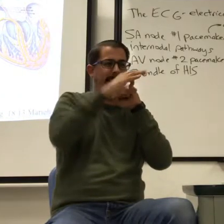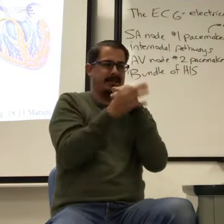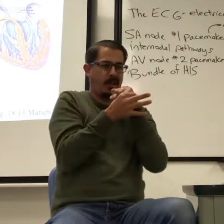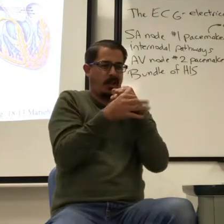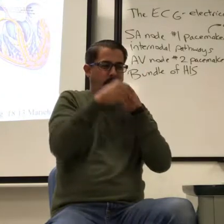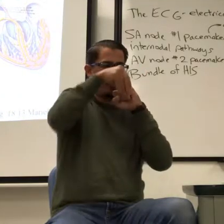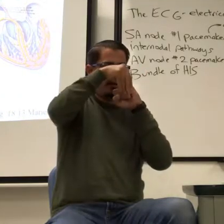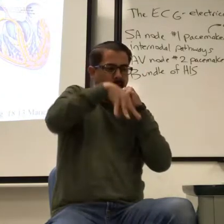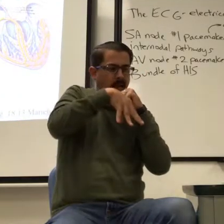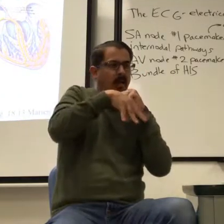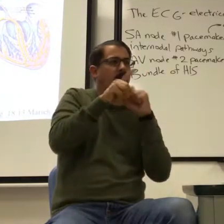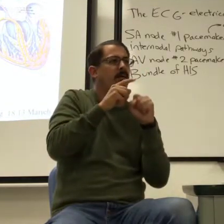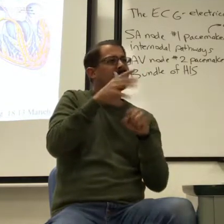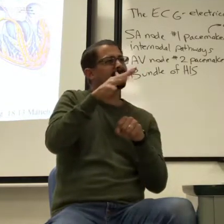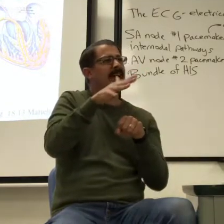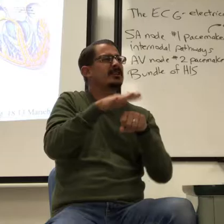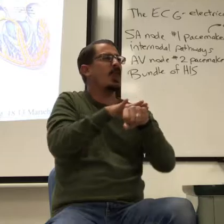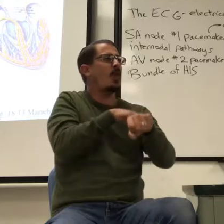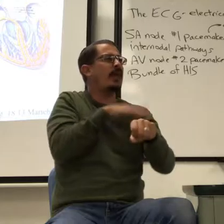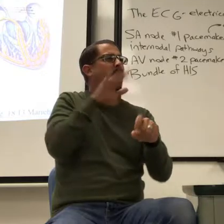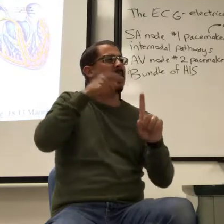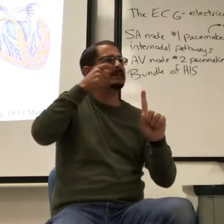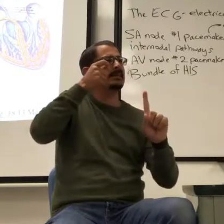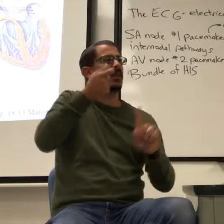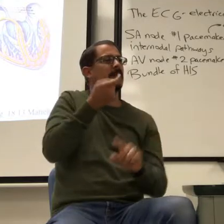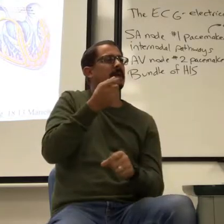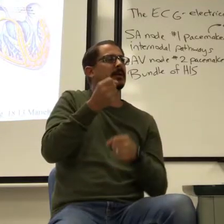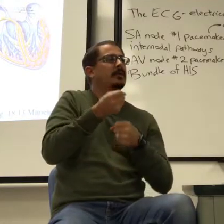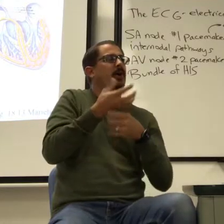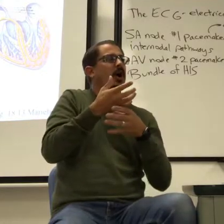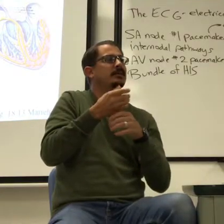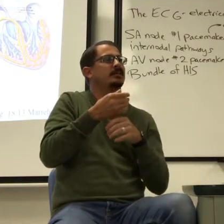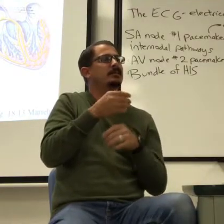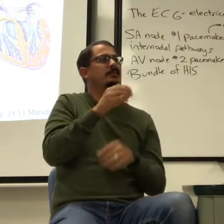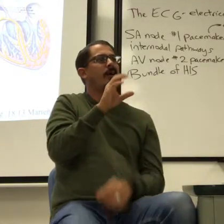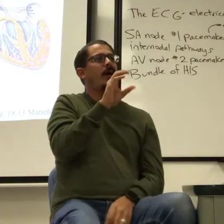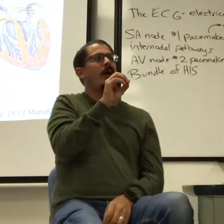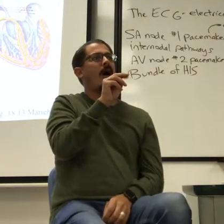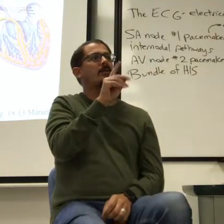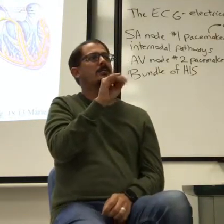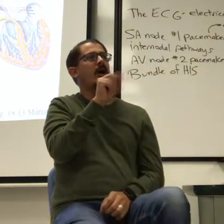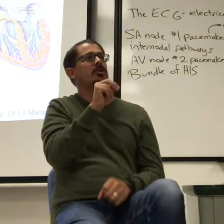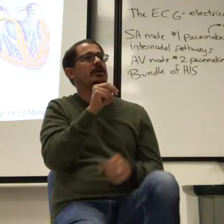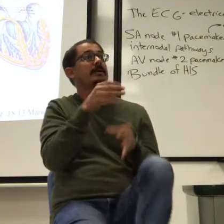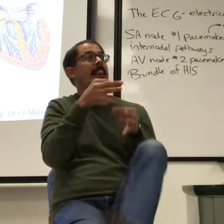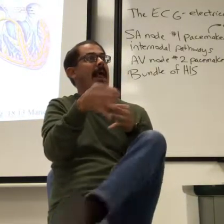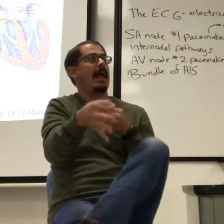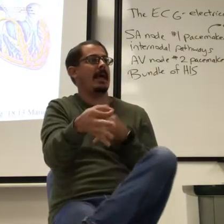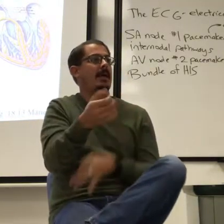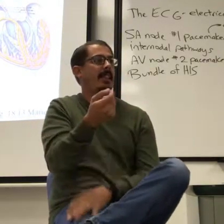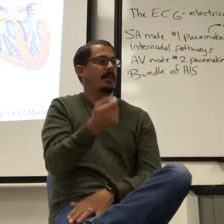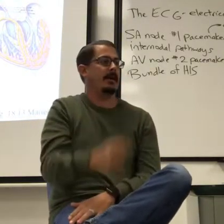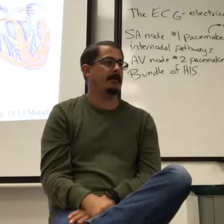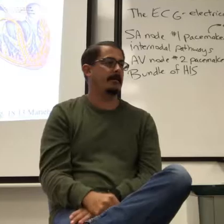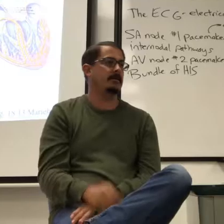it kind of slows down the signal. It causes a conduction delay. So there's a conduction